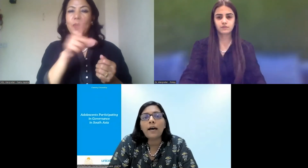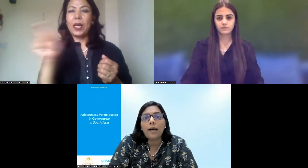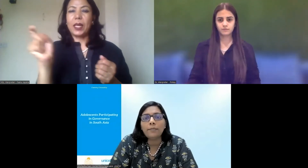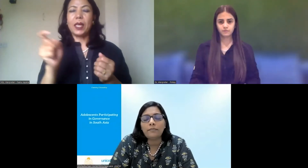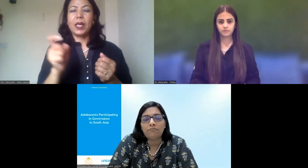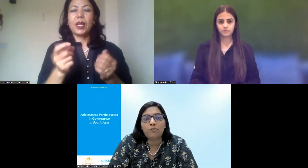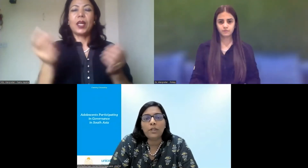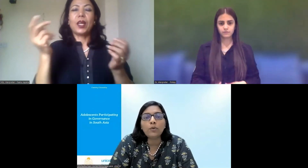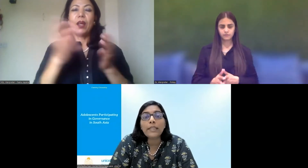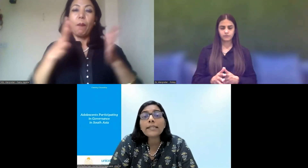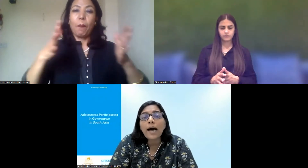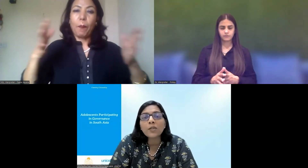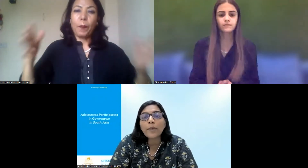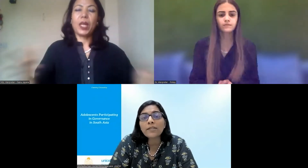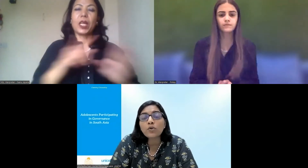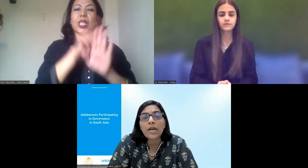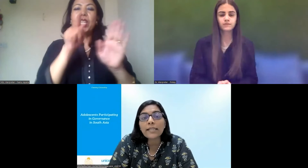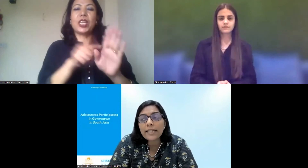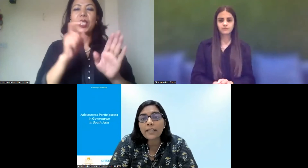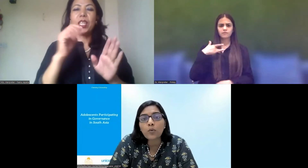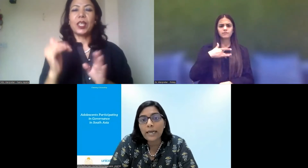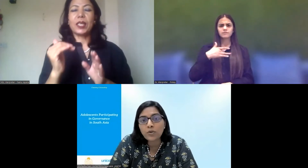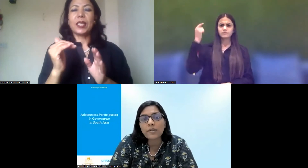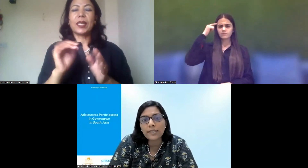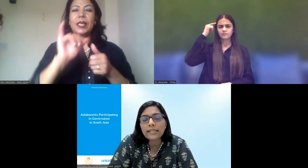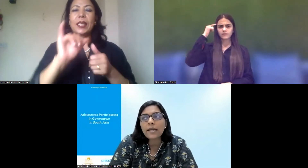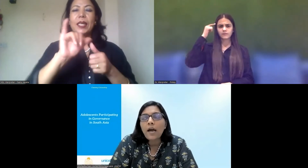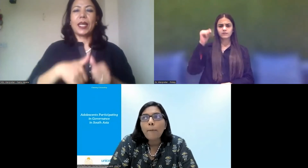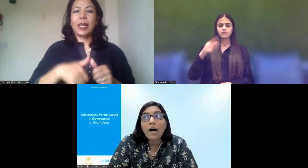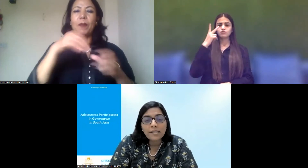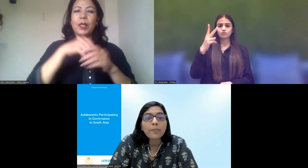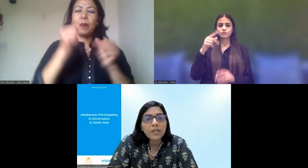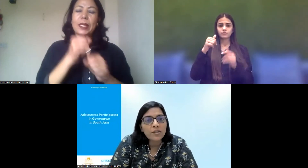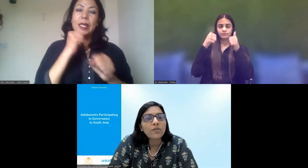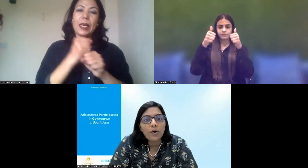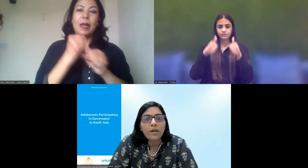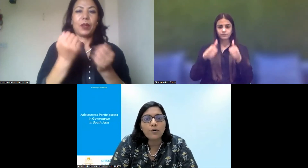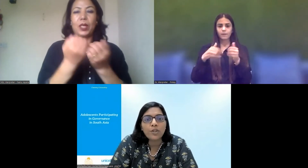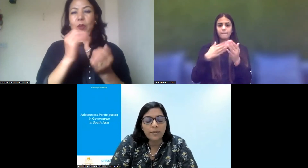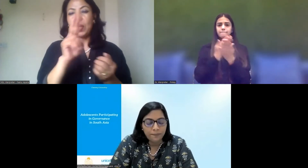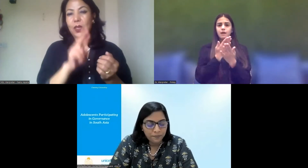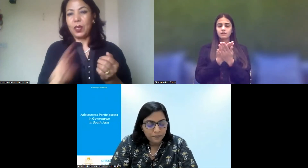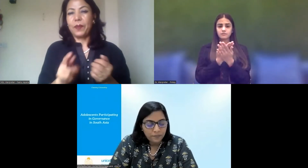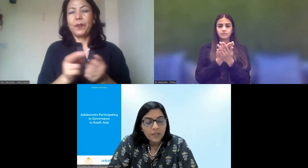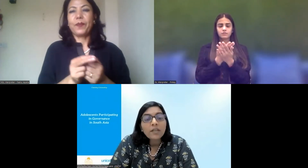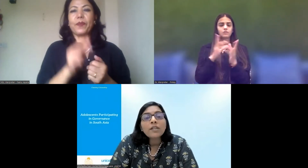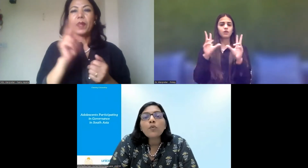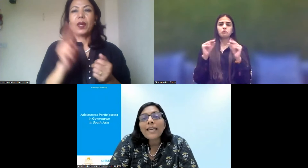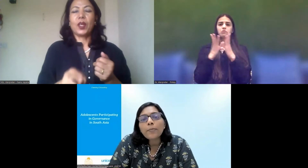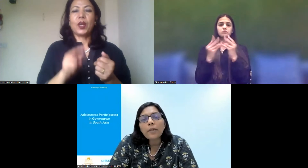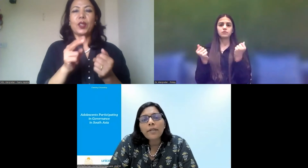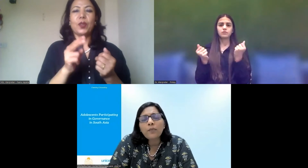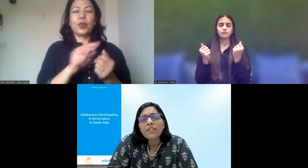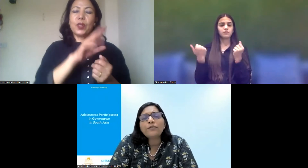these, these aspects to translate into actual results, participation is non-negotiable. So